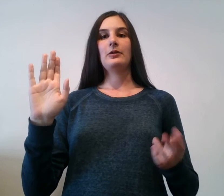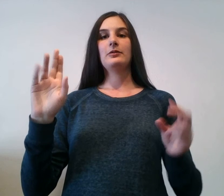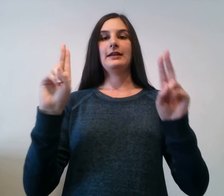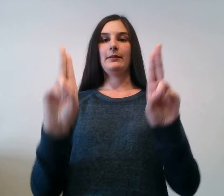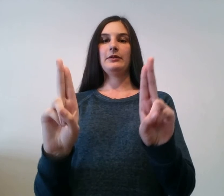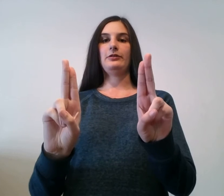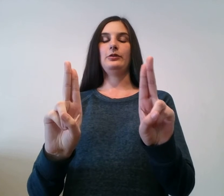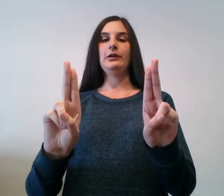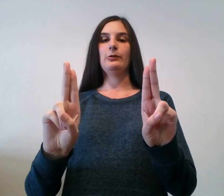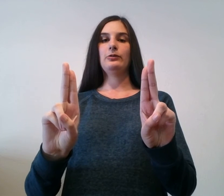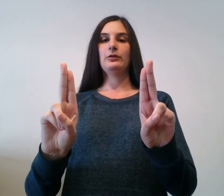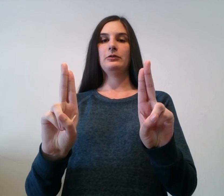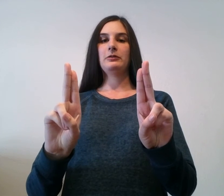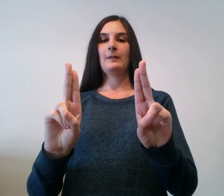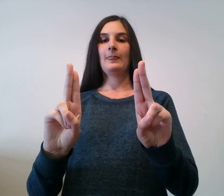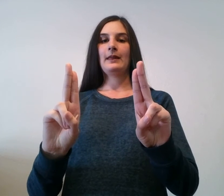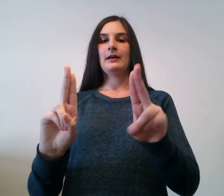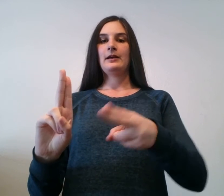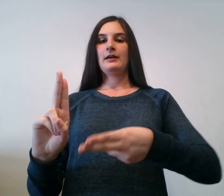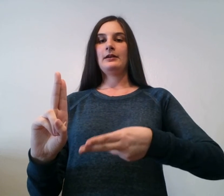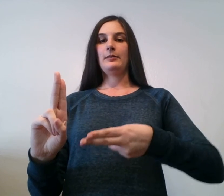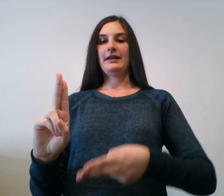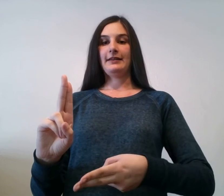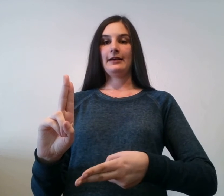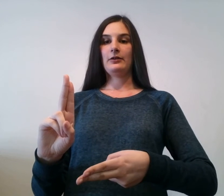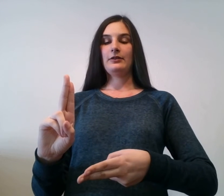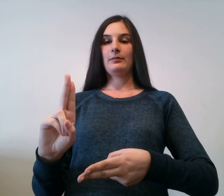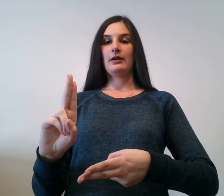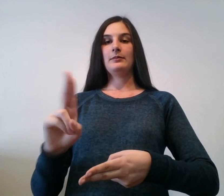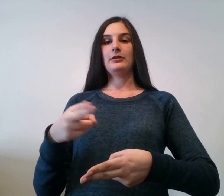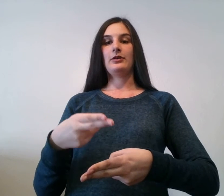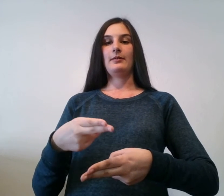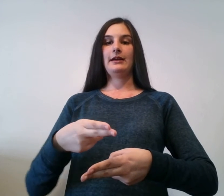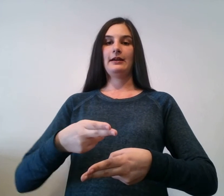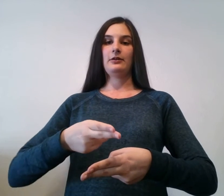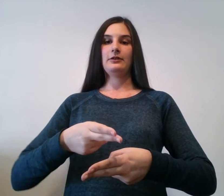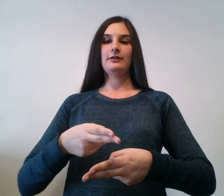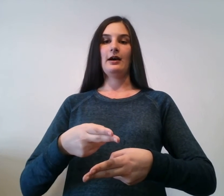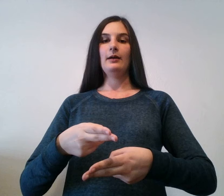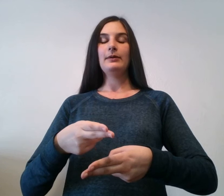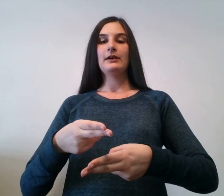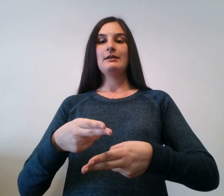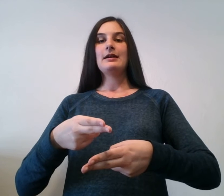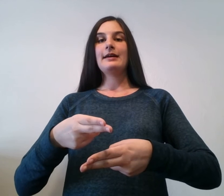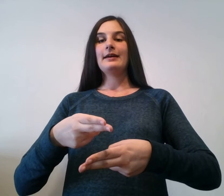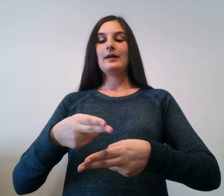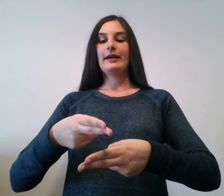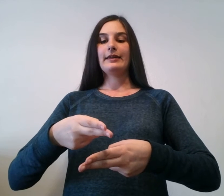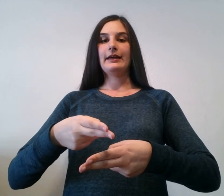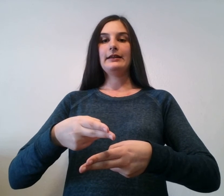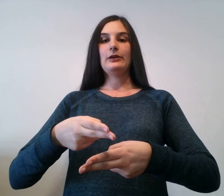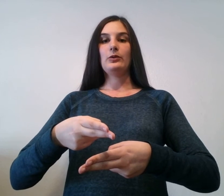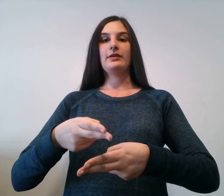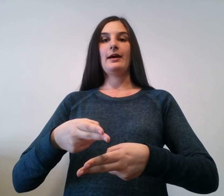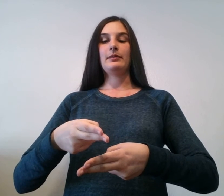So, name is two U's. Your base hand goes on bottom, your dominant hand goes on top, and then you tap them